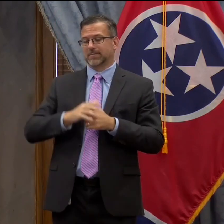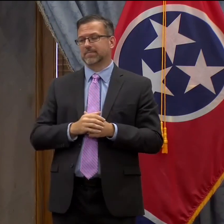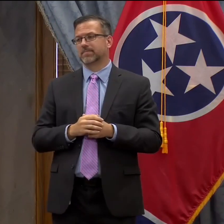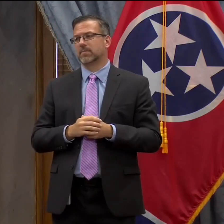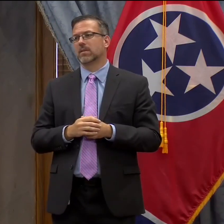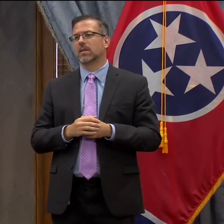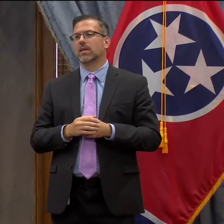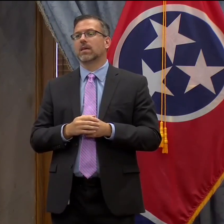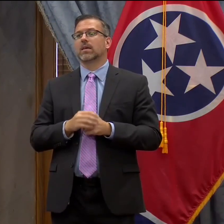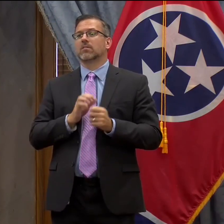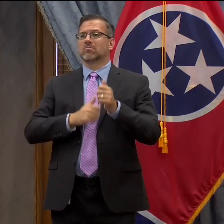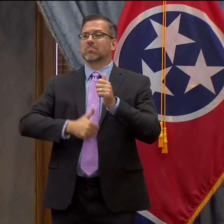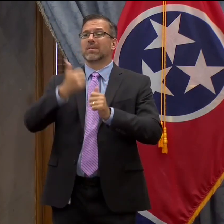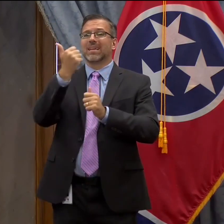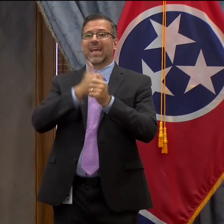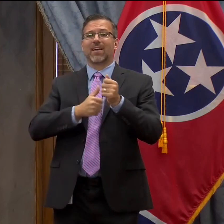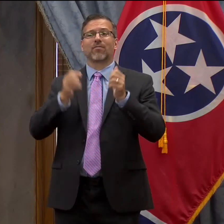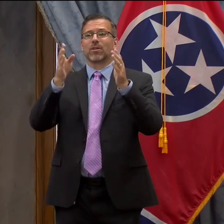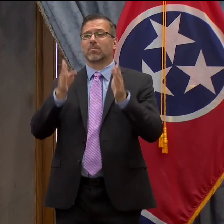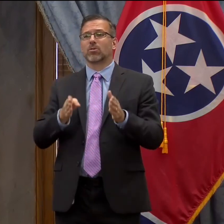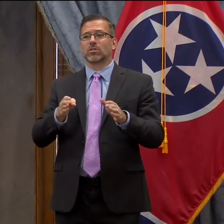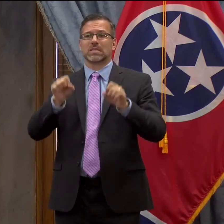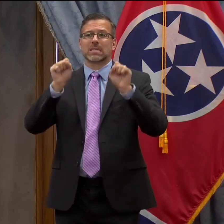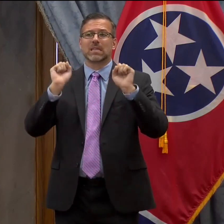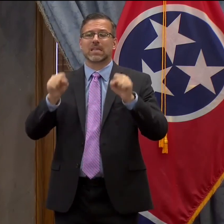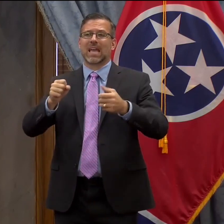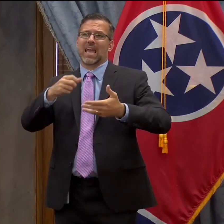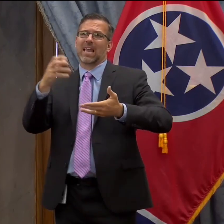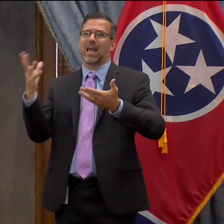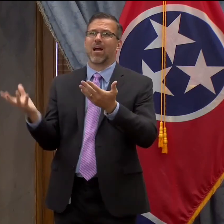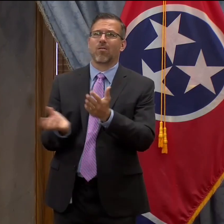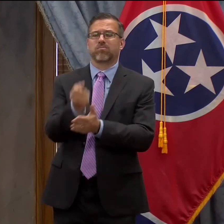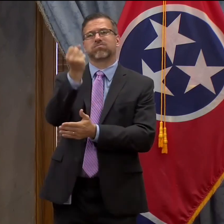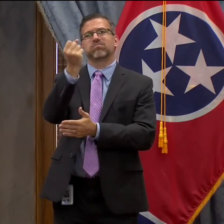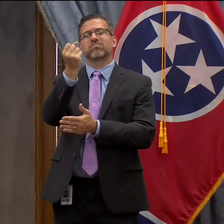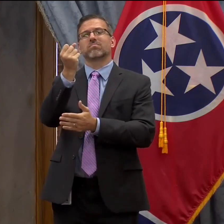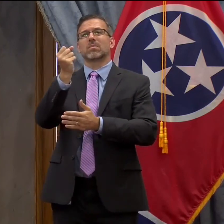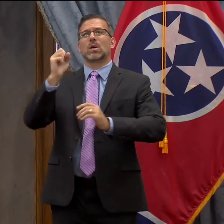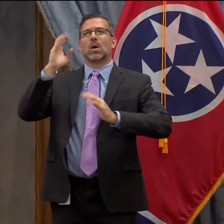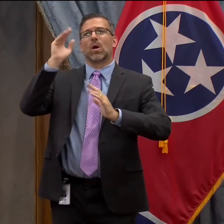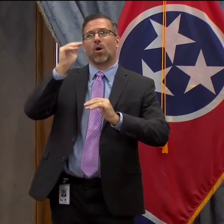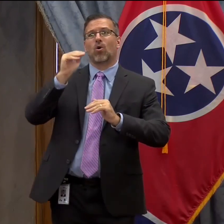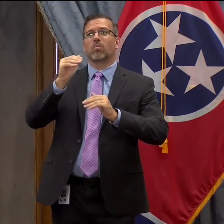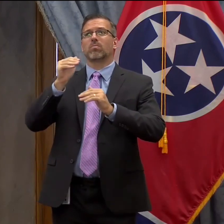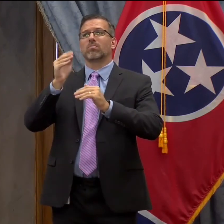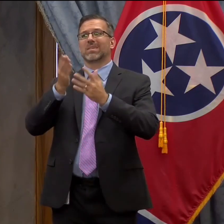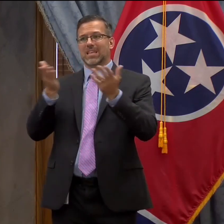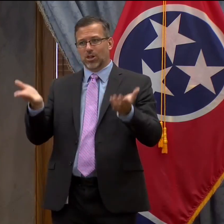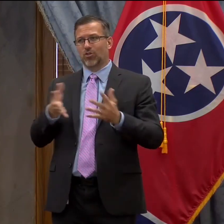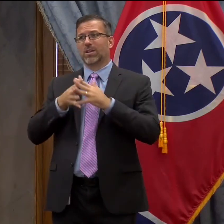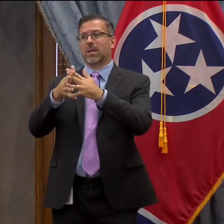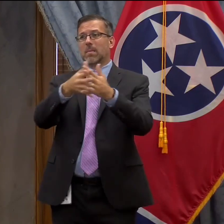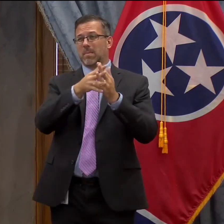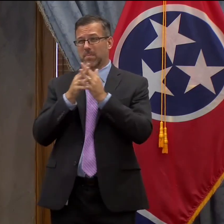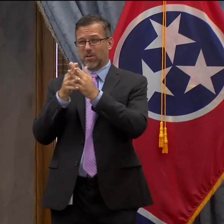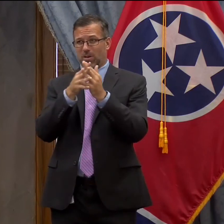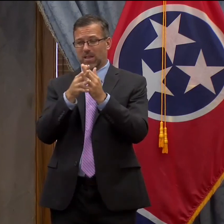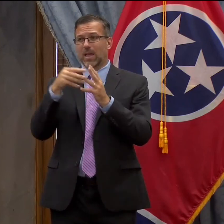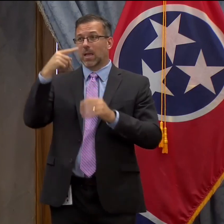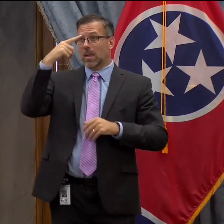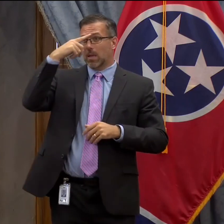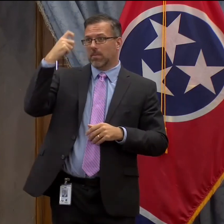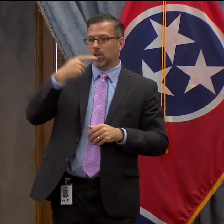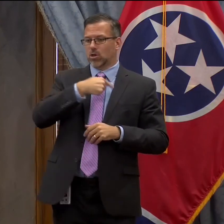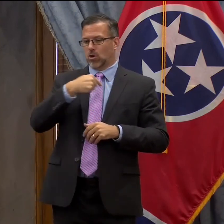that every citizen can take hold of the opportunities that America has to offer because of this commitment to its